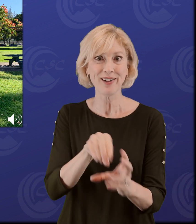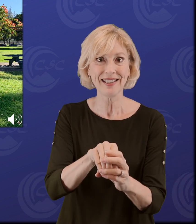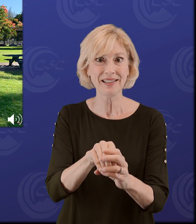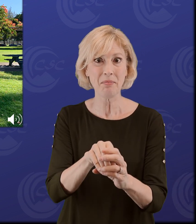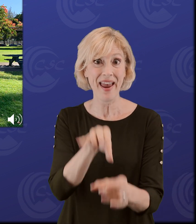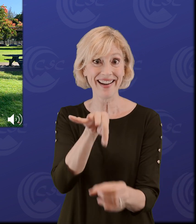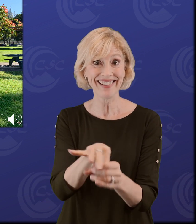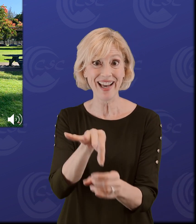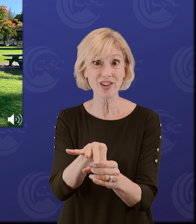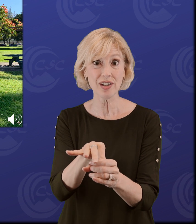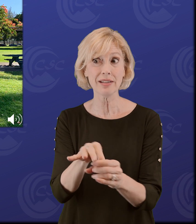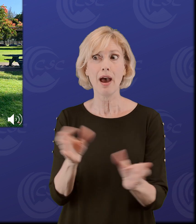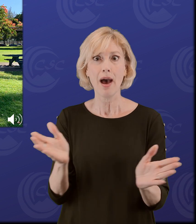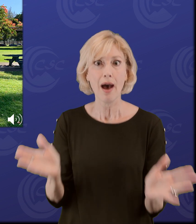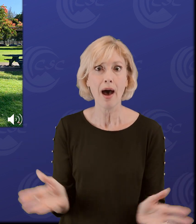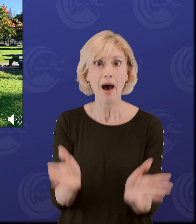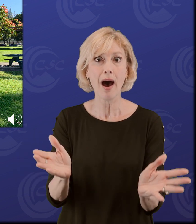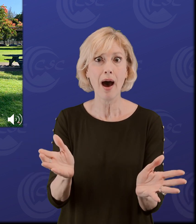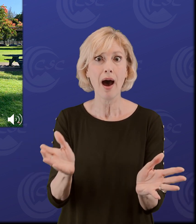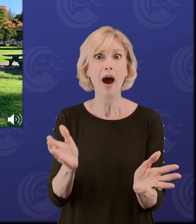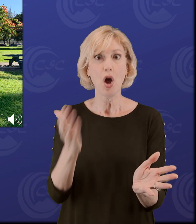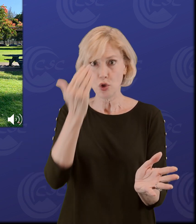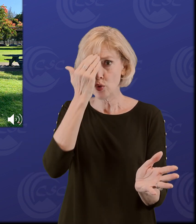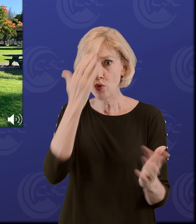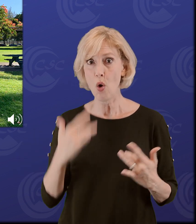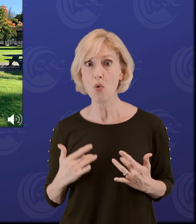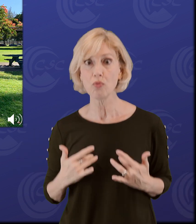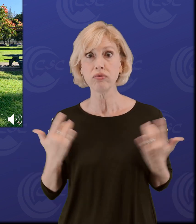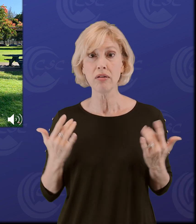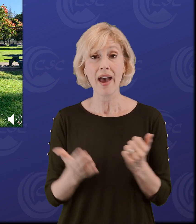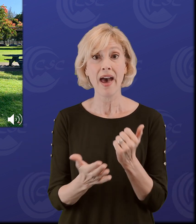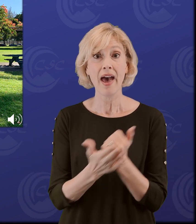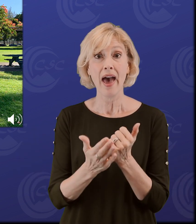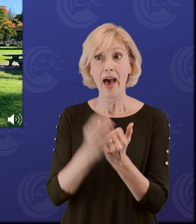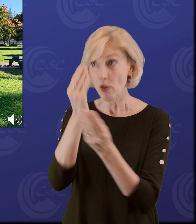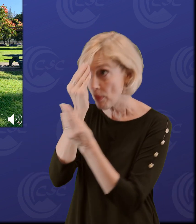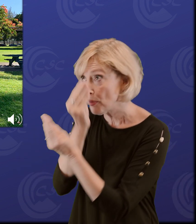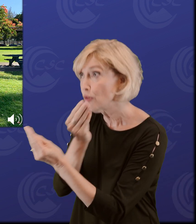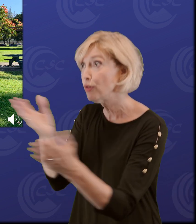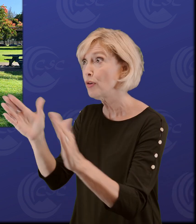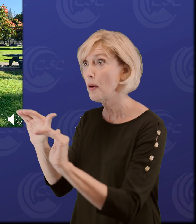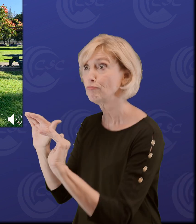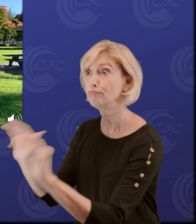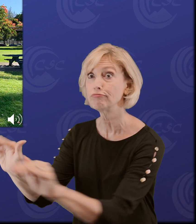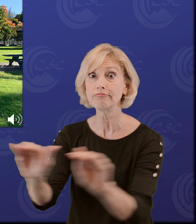we encourage you to stay informed and to help spread the word about elections by mail with friends and family.